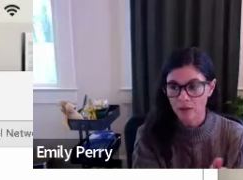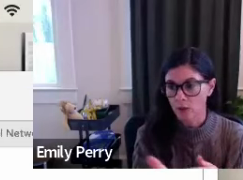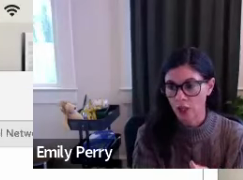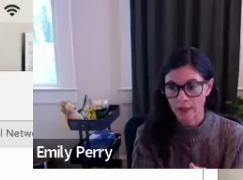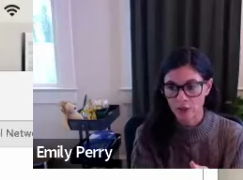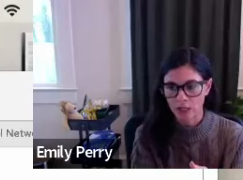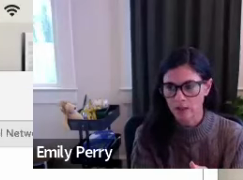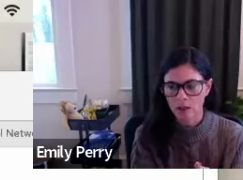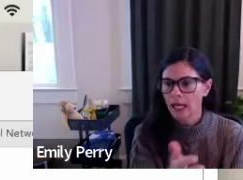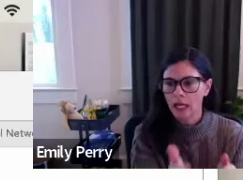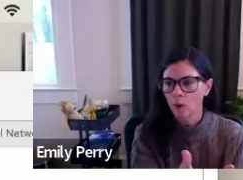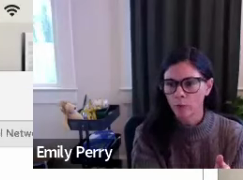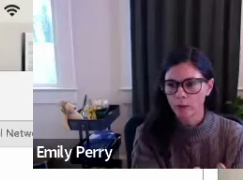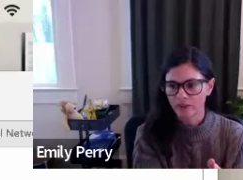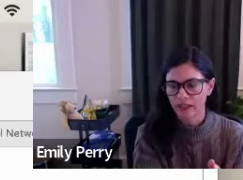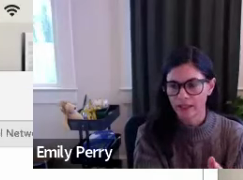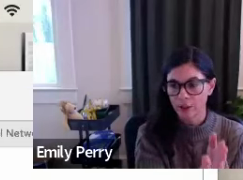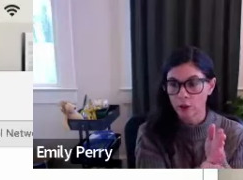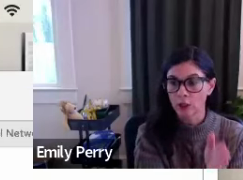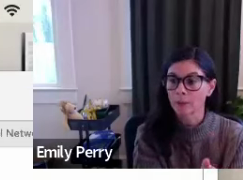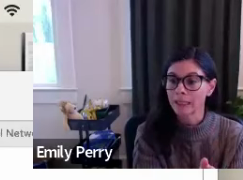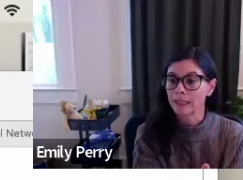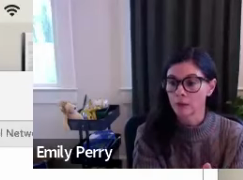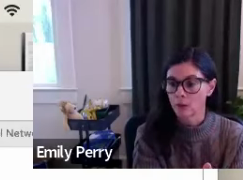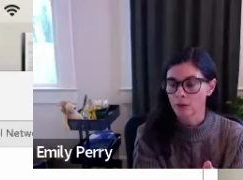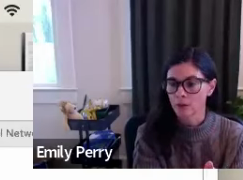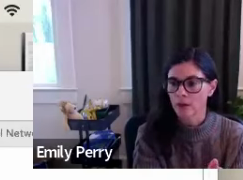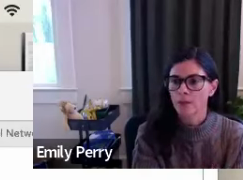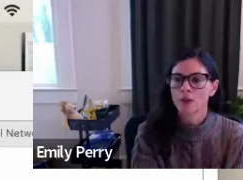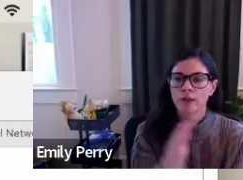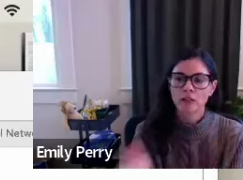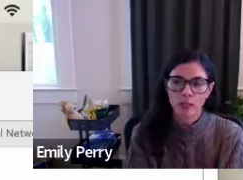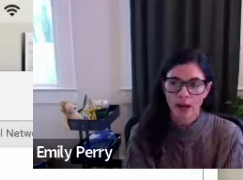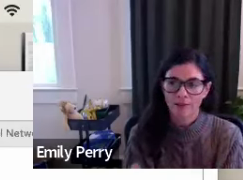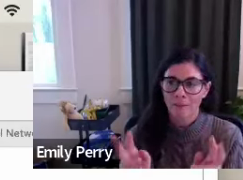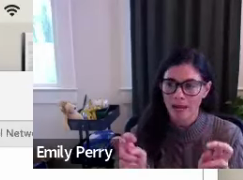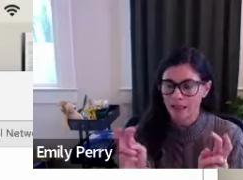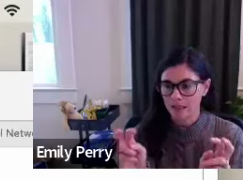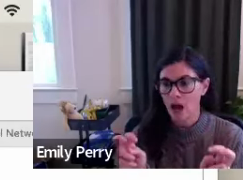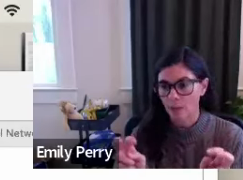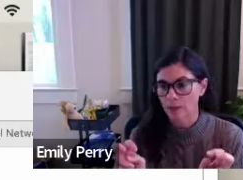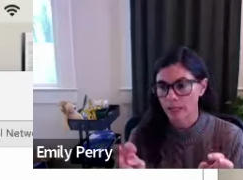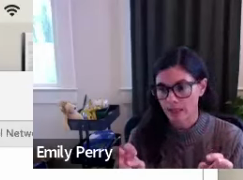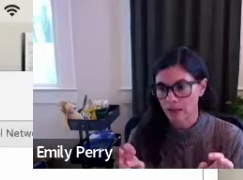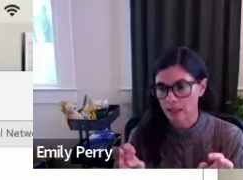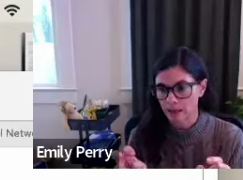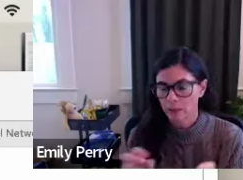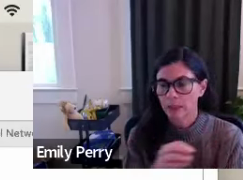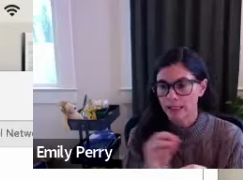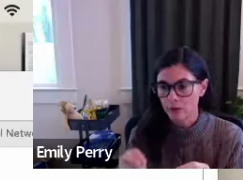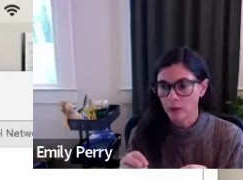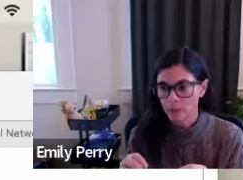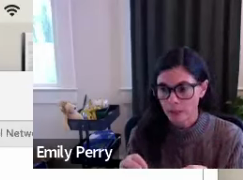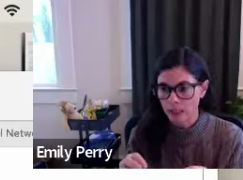add things or change things, it won't be reflected in your completed course. So that's why you have a maintenance copy,